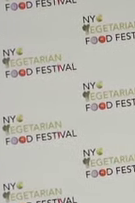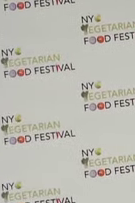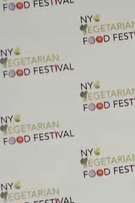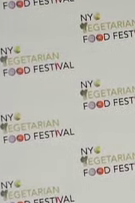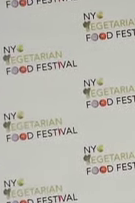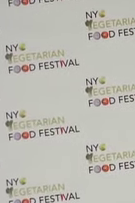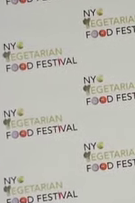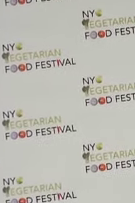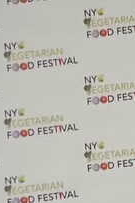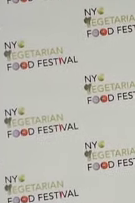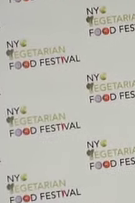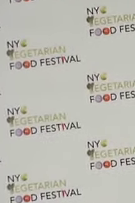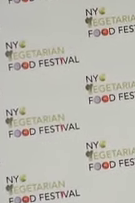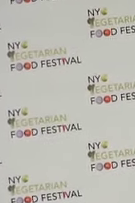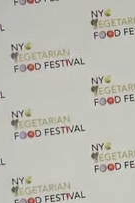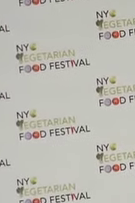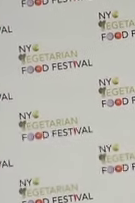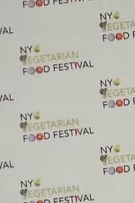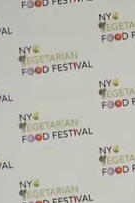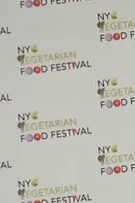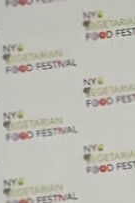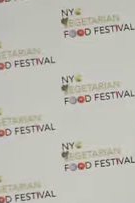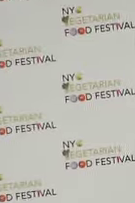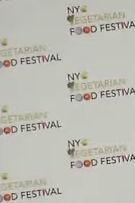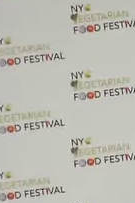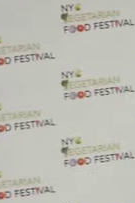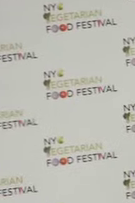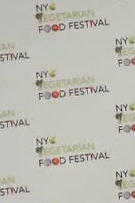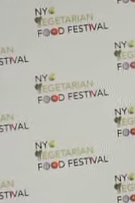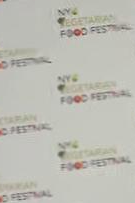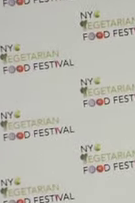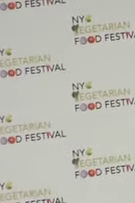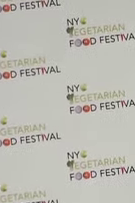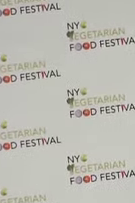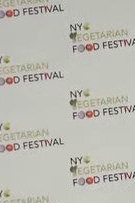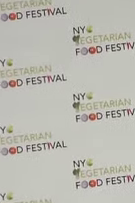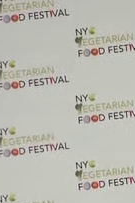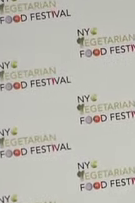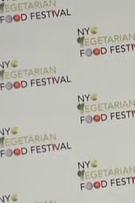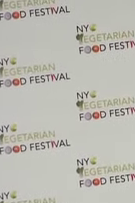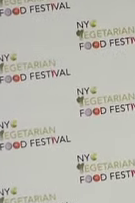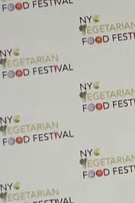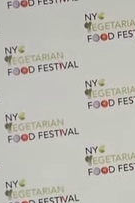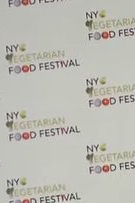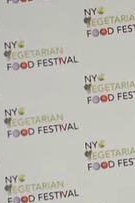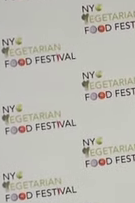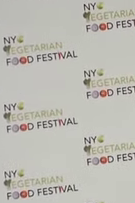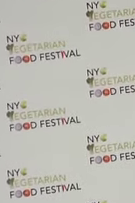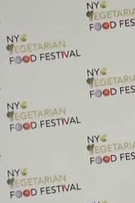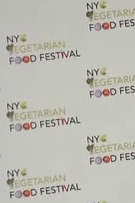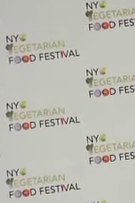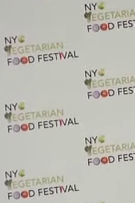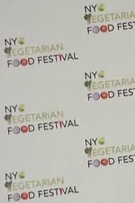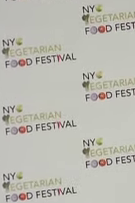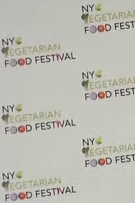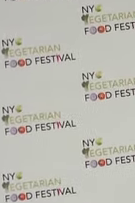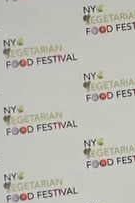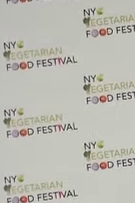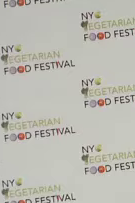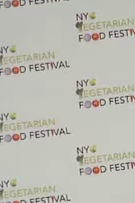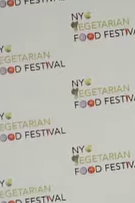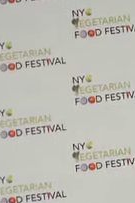with the community to help make the journey easier for others. I started this community to help make this journey easier for others, and I'm hoping that you can join me on this path